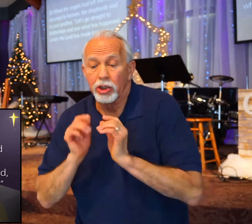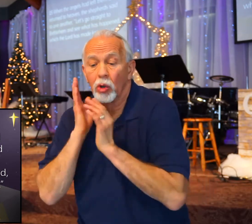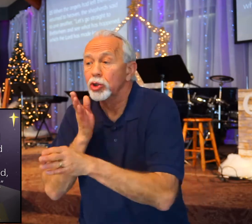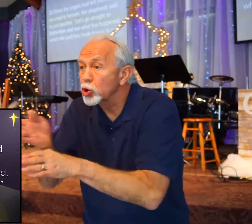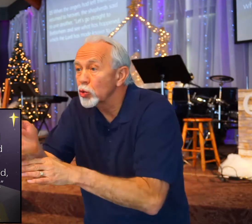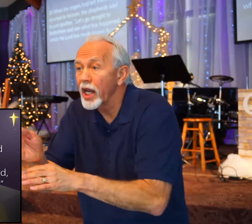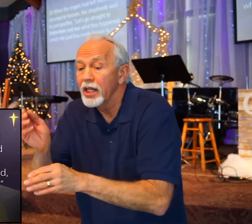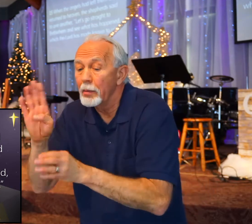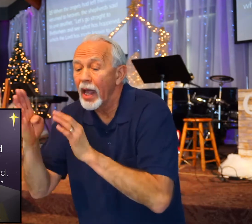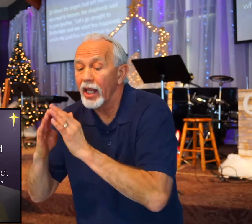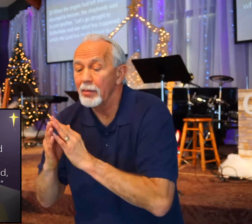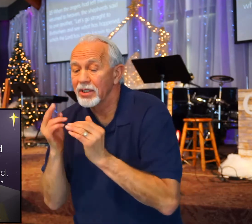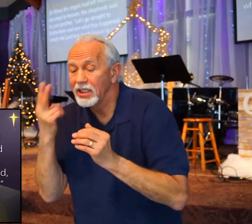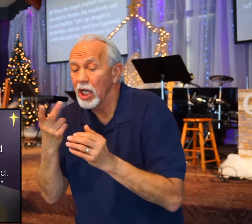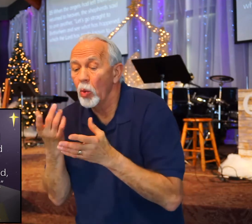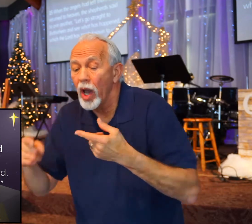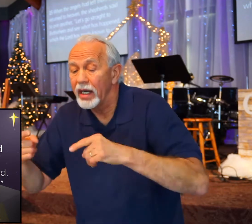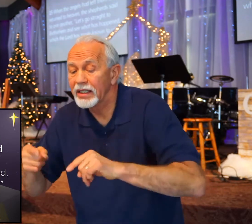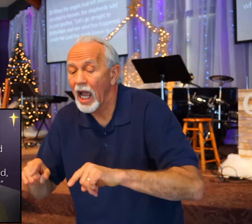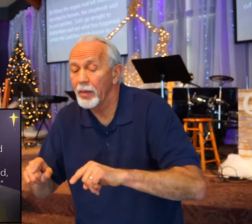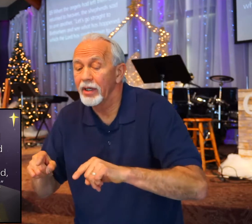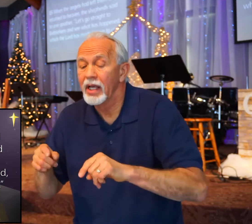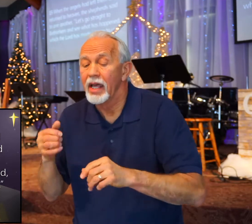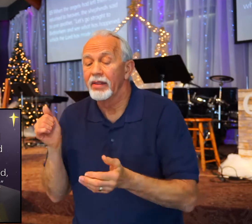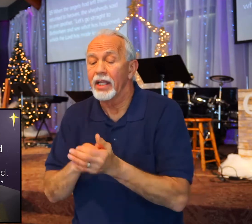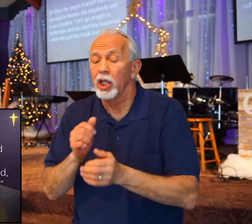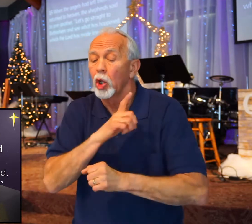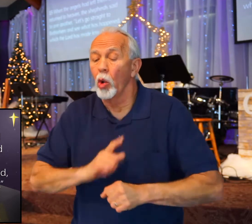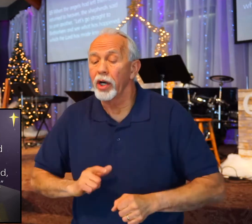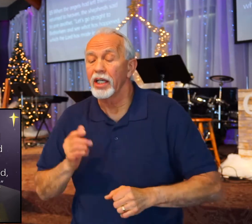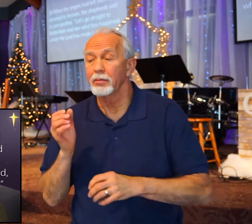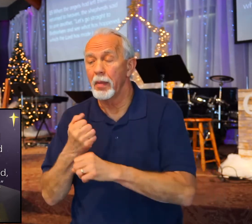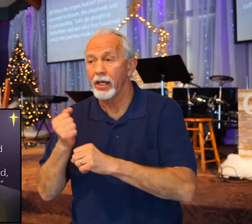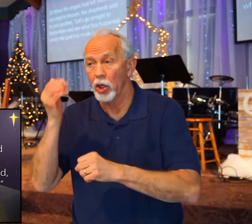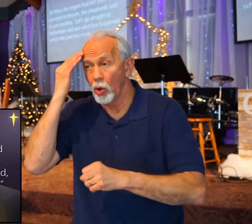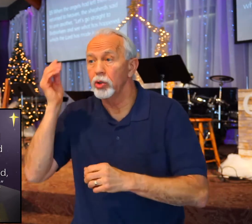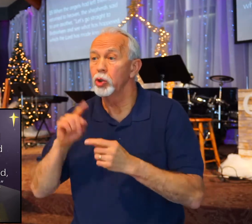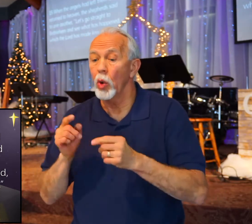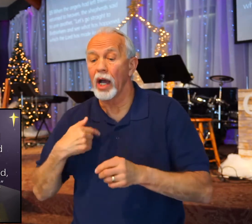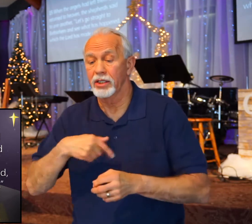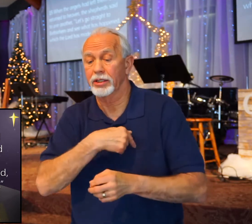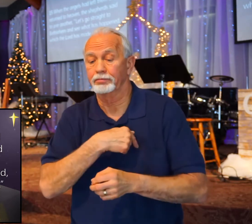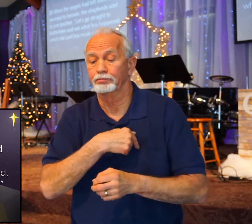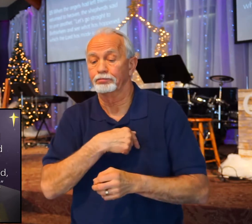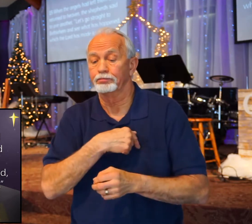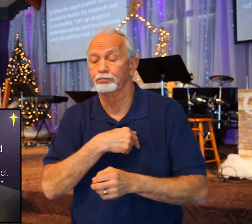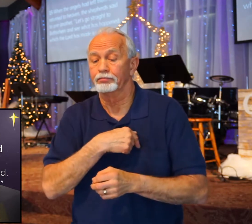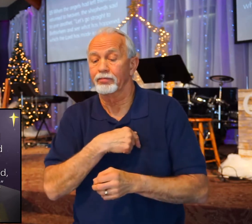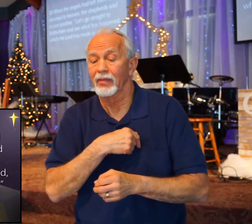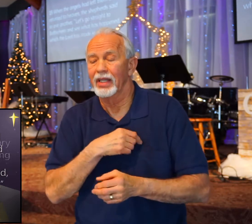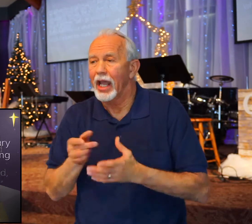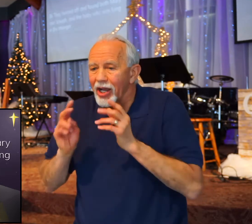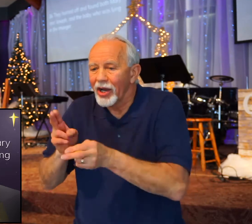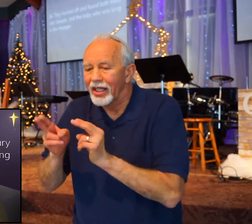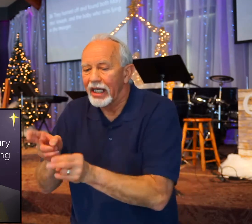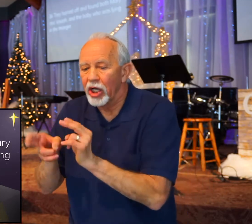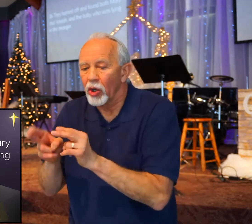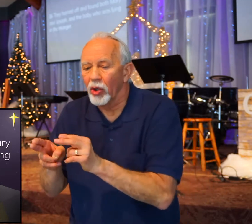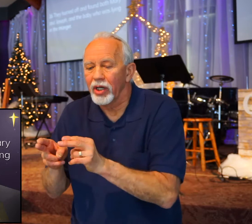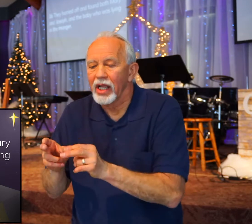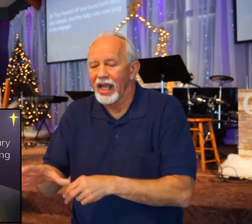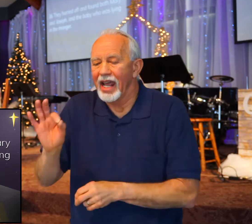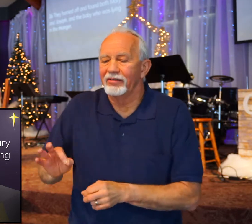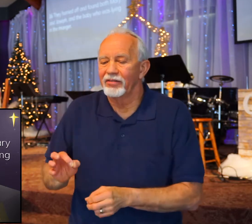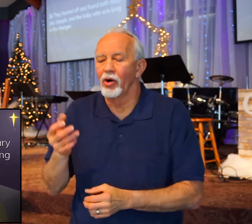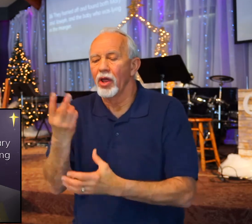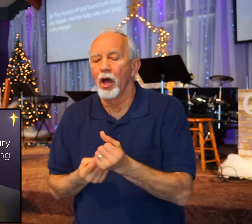to Bethlehem and see what has happened, which the Lord has made known to us. And they hurried off and found